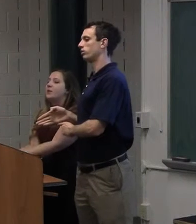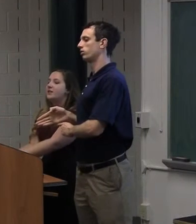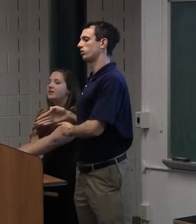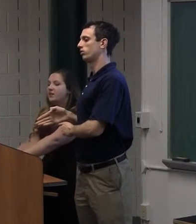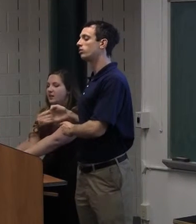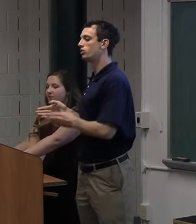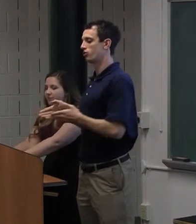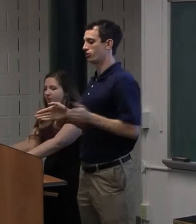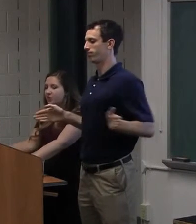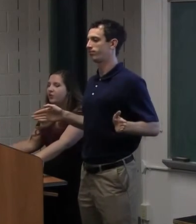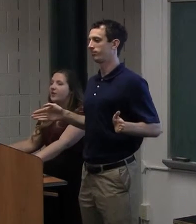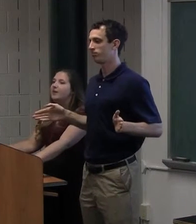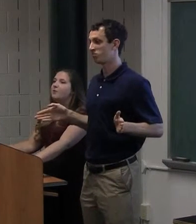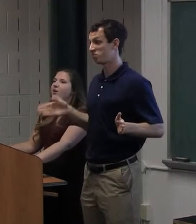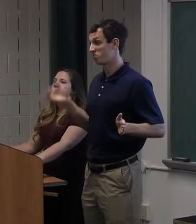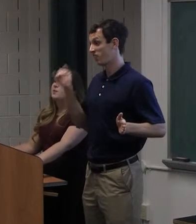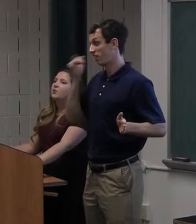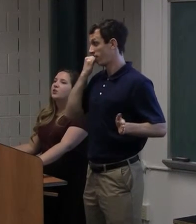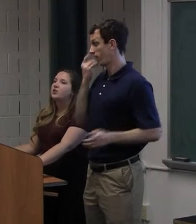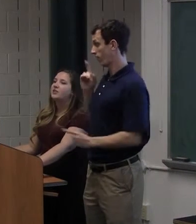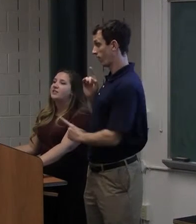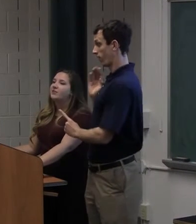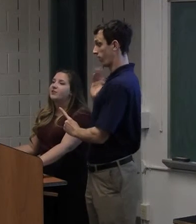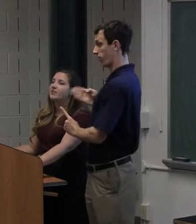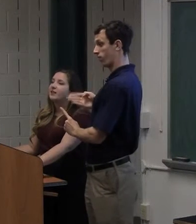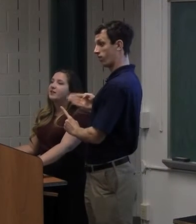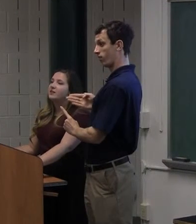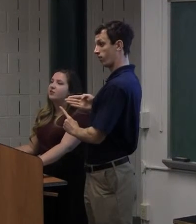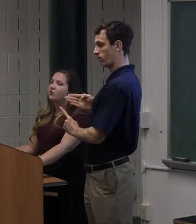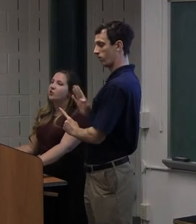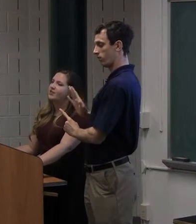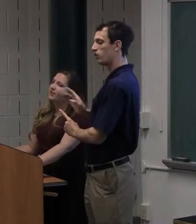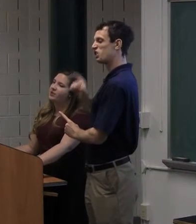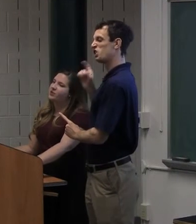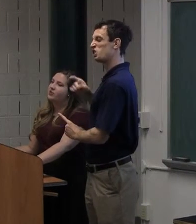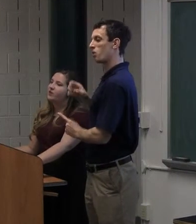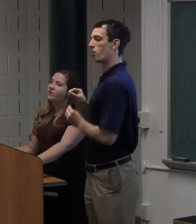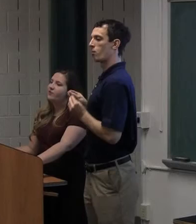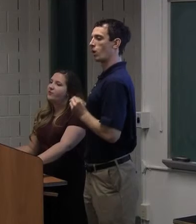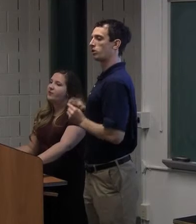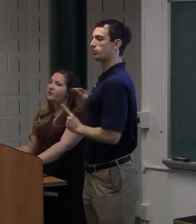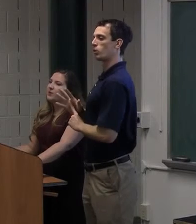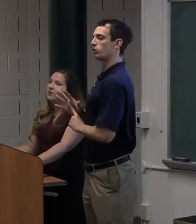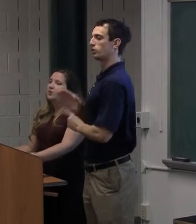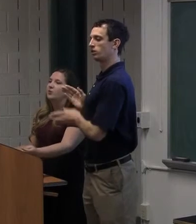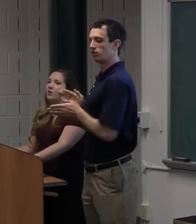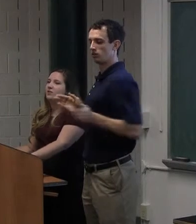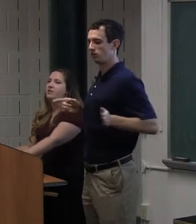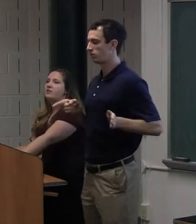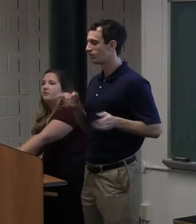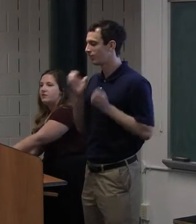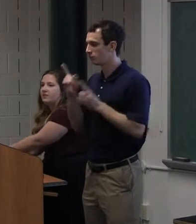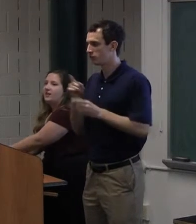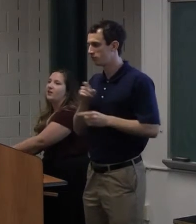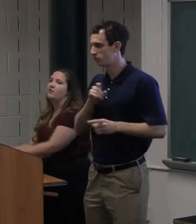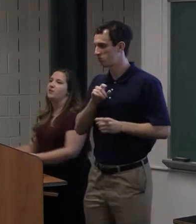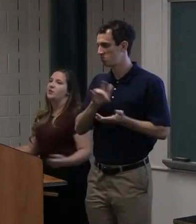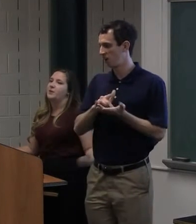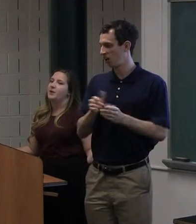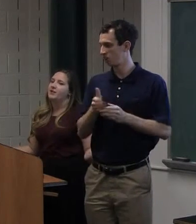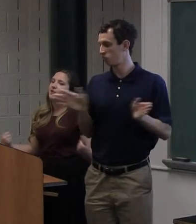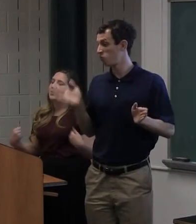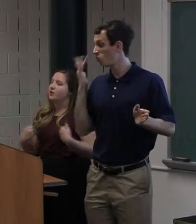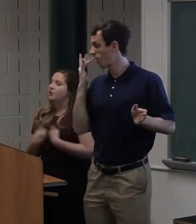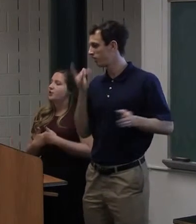up with one place, make sure you're getting more exposure to different settings. Don't just limit yourself, because you're worth getting a